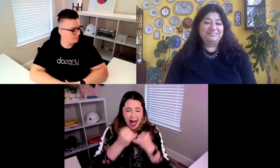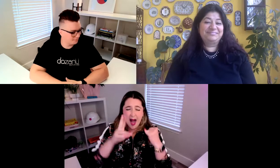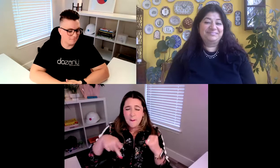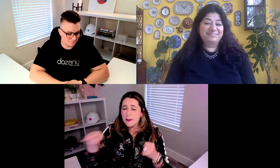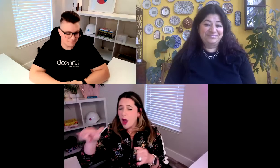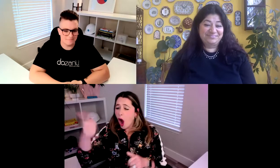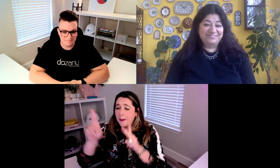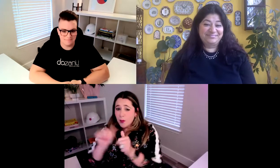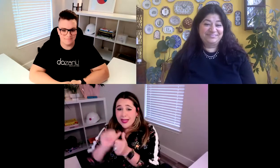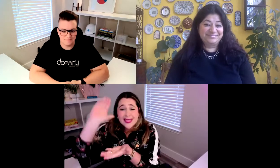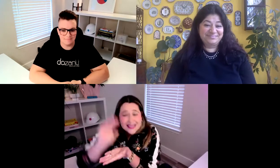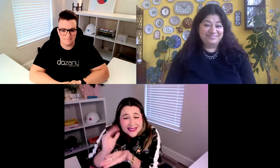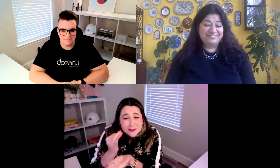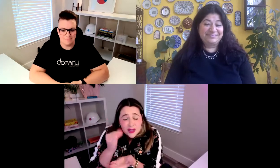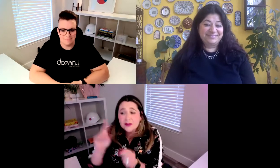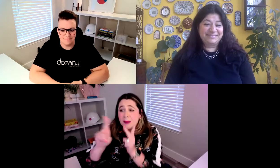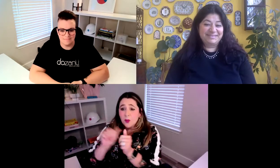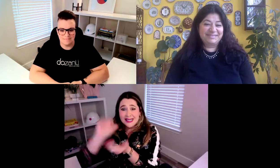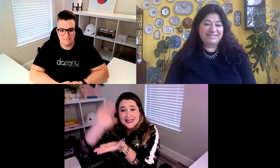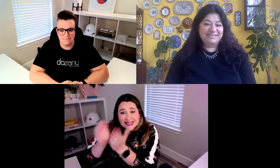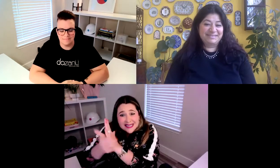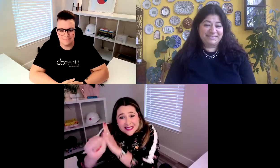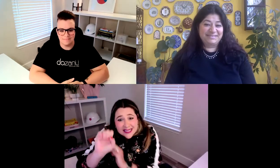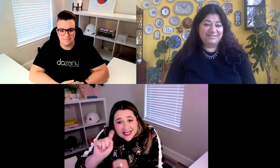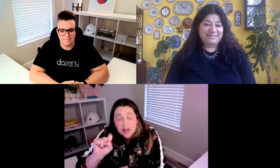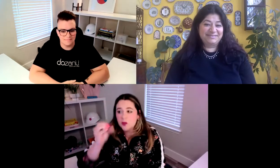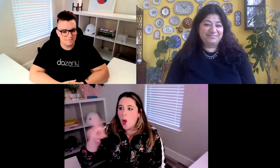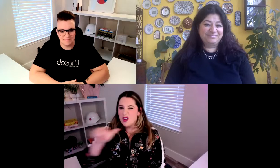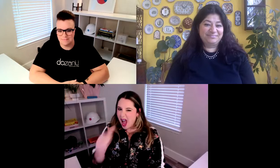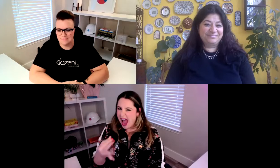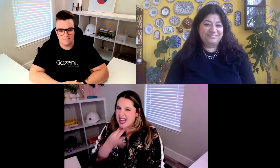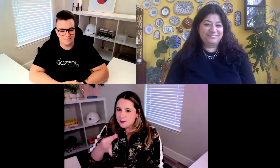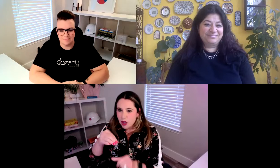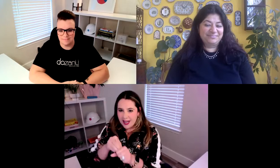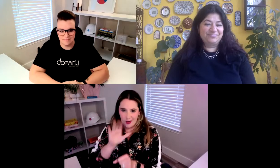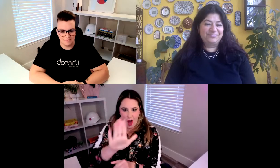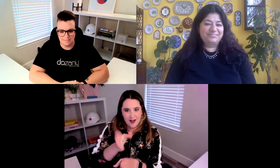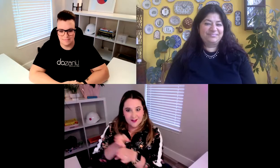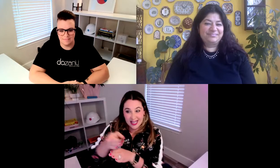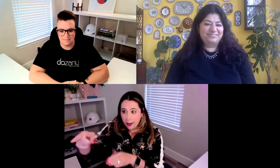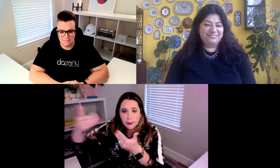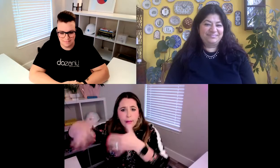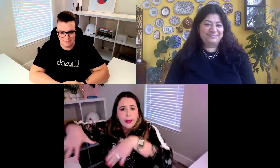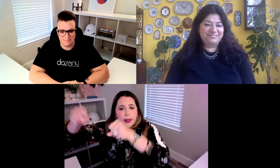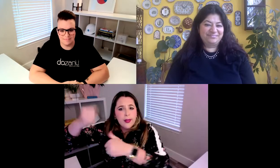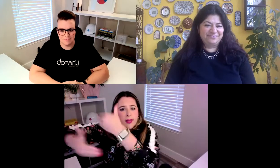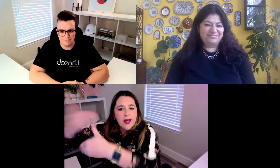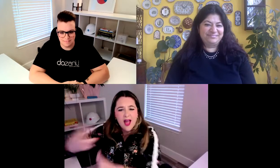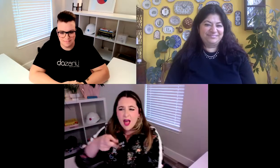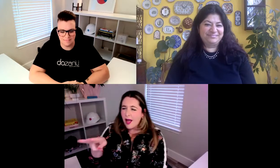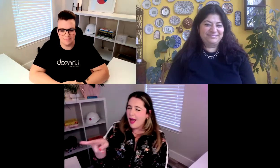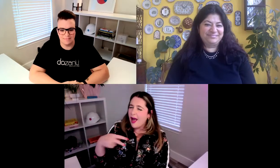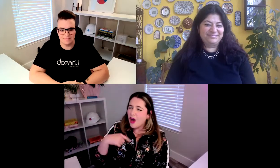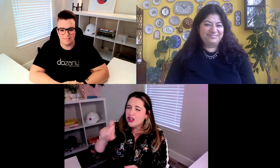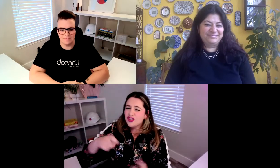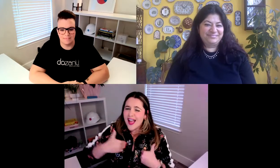let that stop you and say, oh, I can't do it. I can't keep up with them. You know what? Maybe there are people out there doing things with less experience and they're